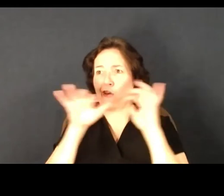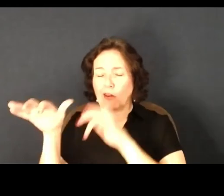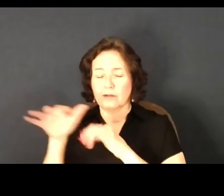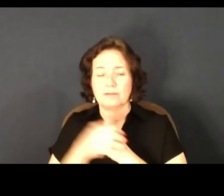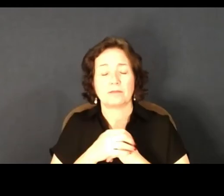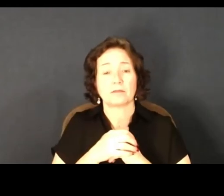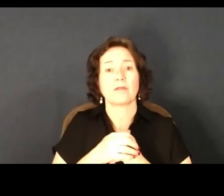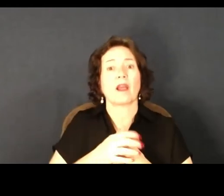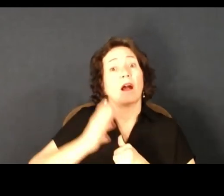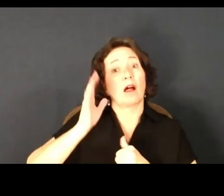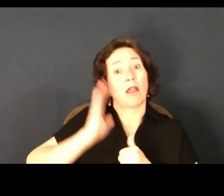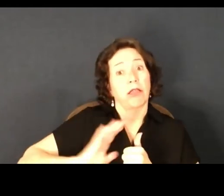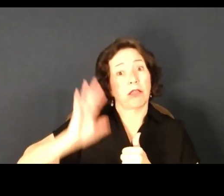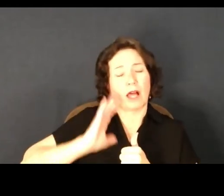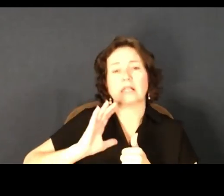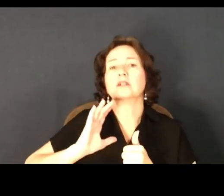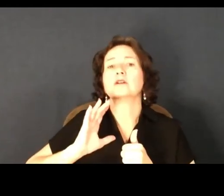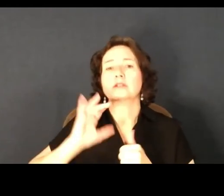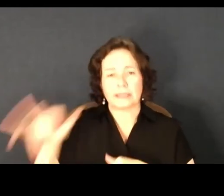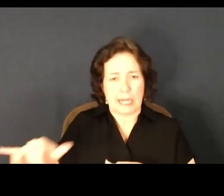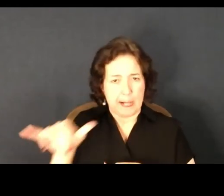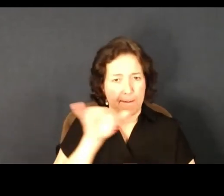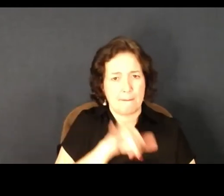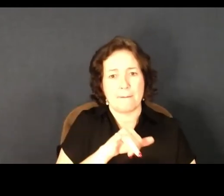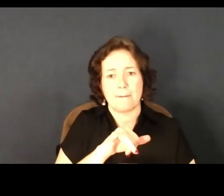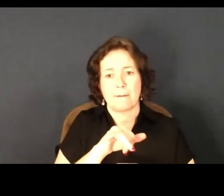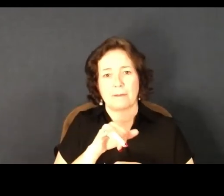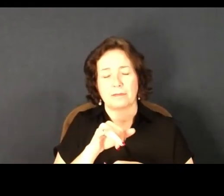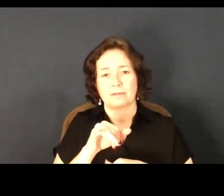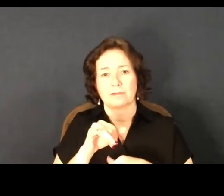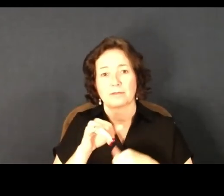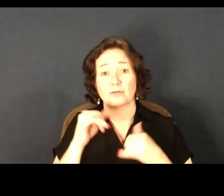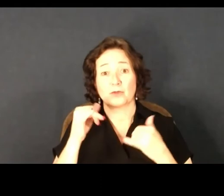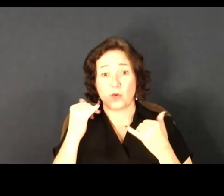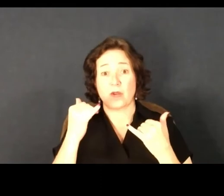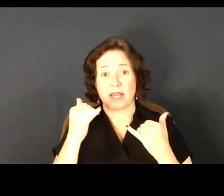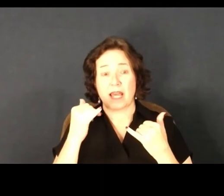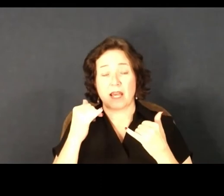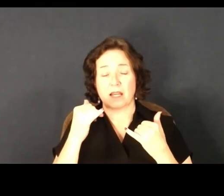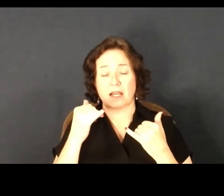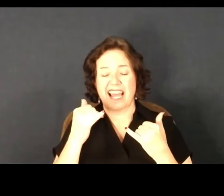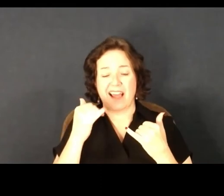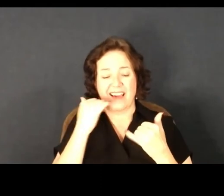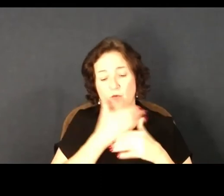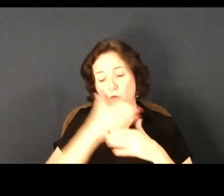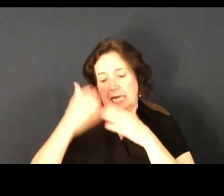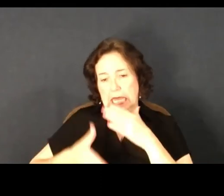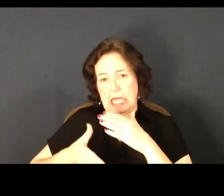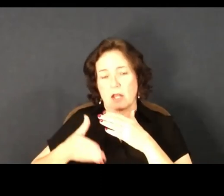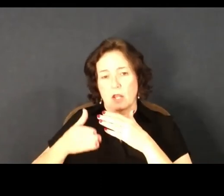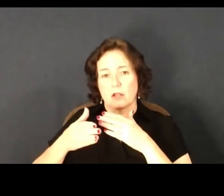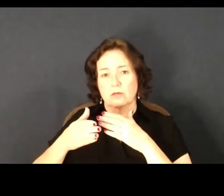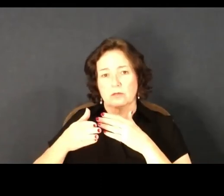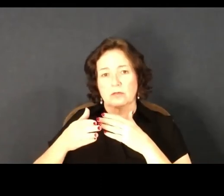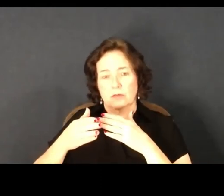And back then it was too. Right now, it's open every weekend and